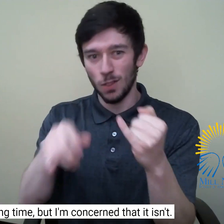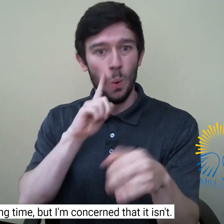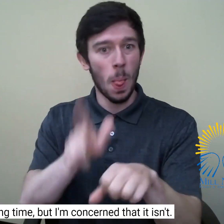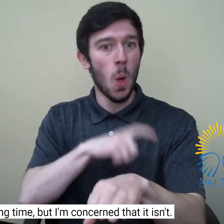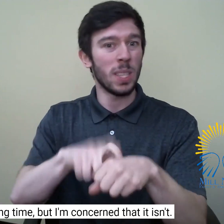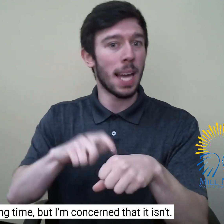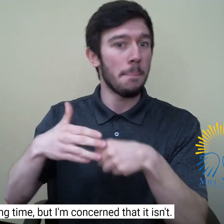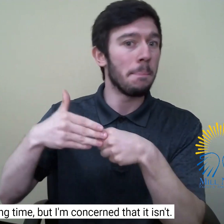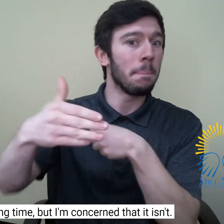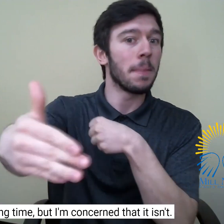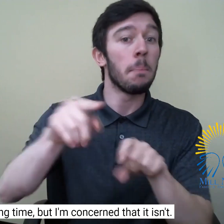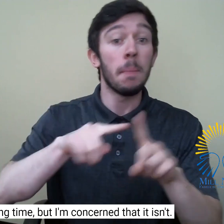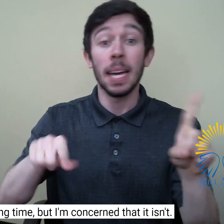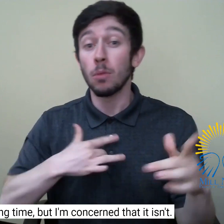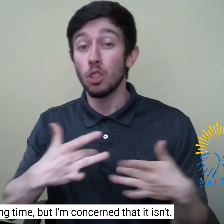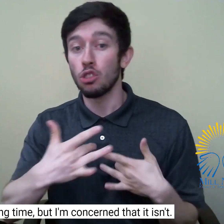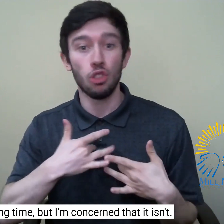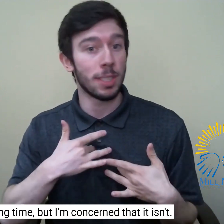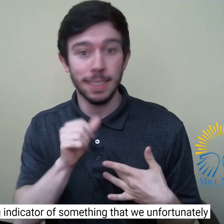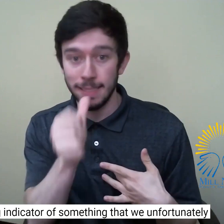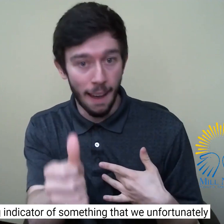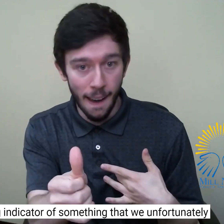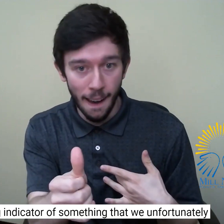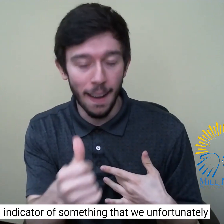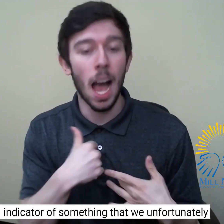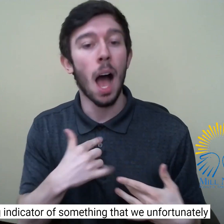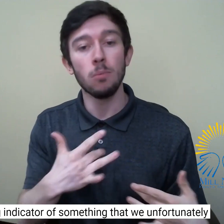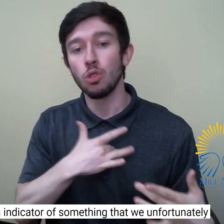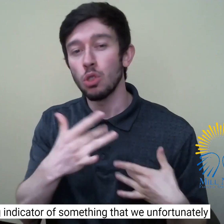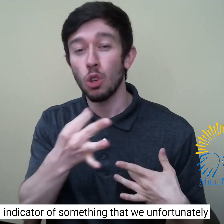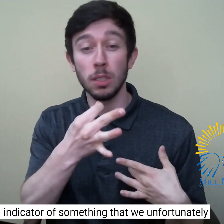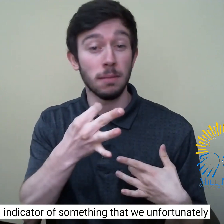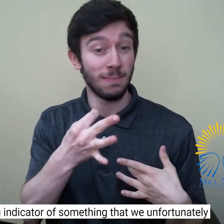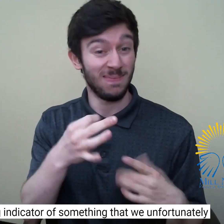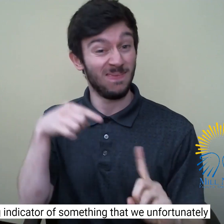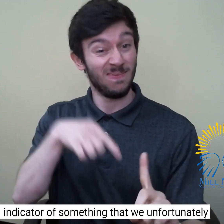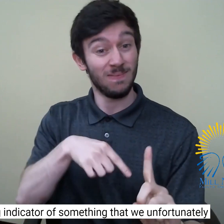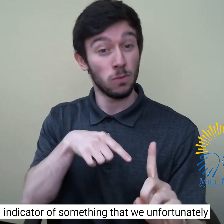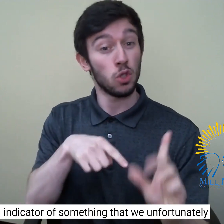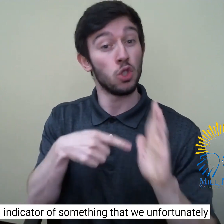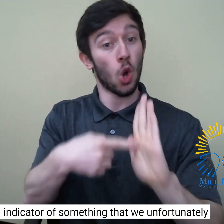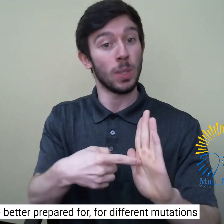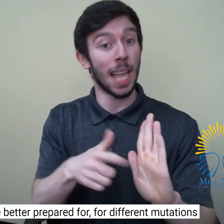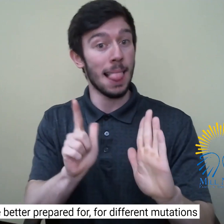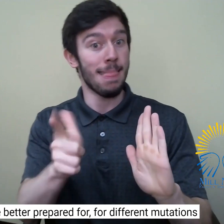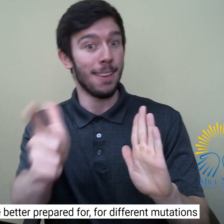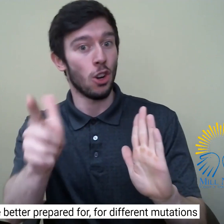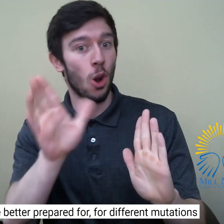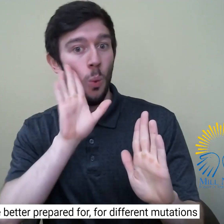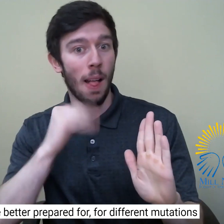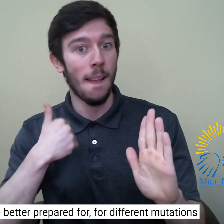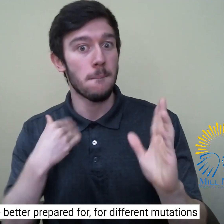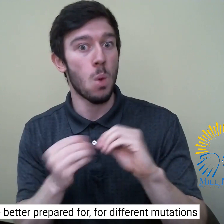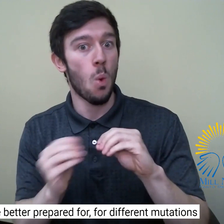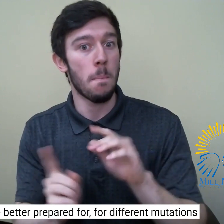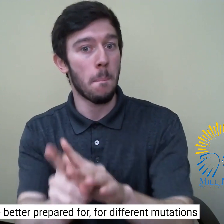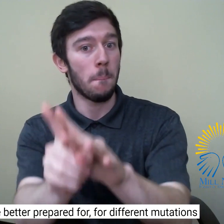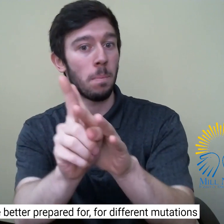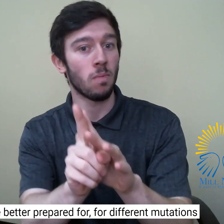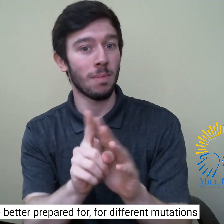time. But I'm concerned that it isn't. It's just a leading indicator of something that we unfortunately will need to be better prepared for